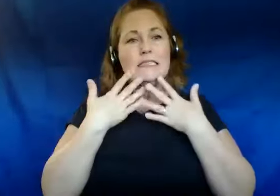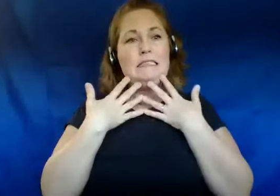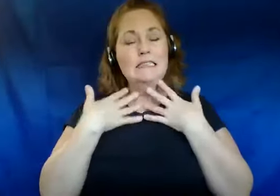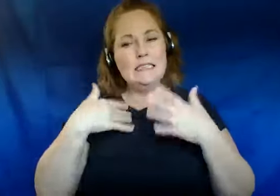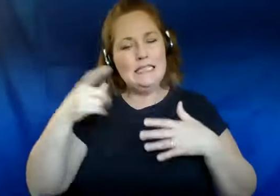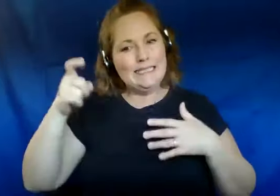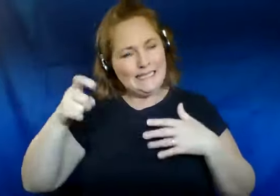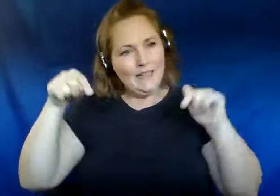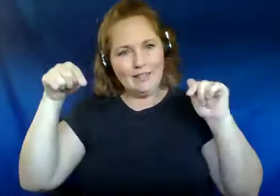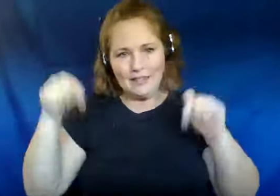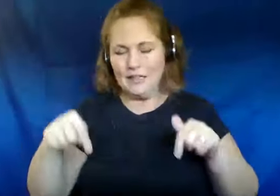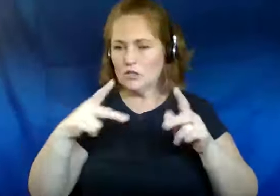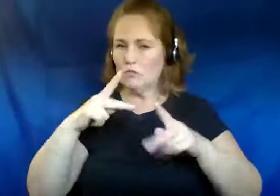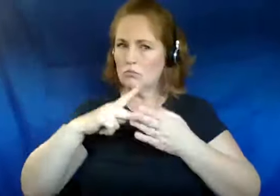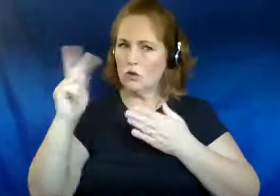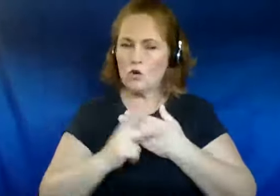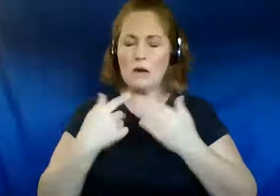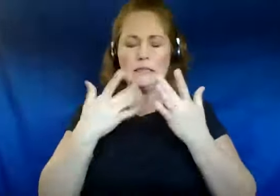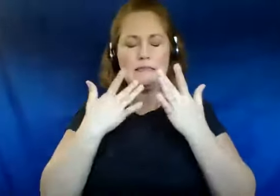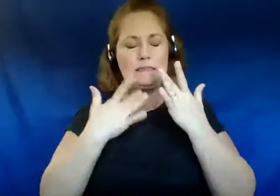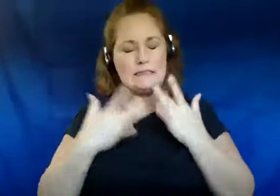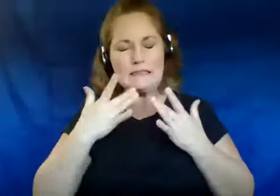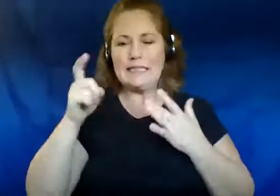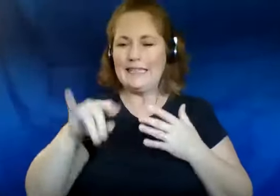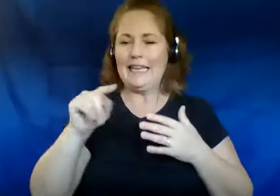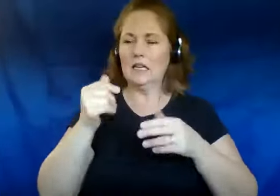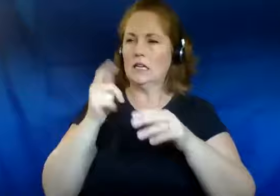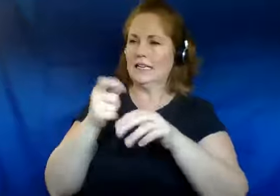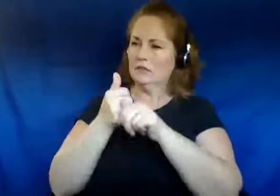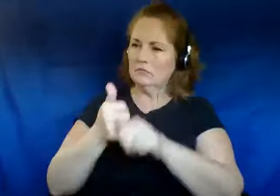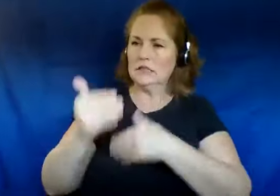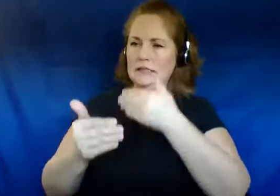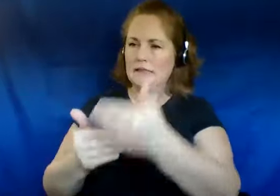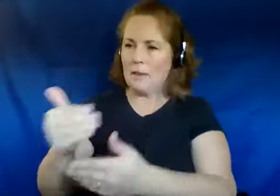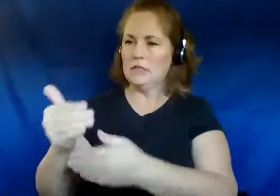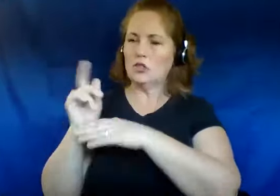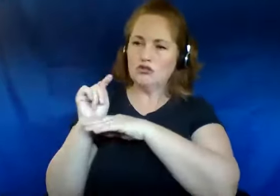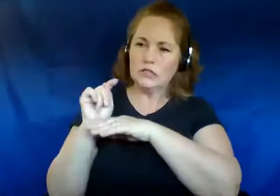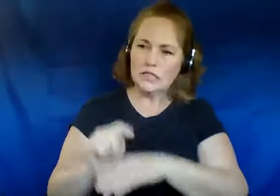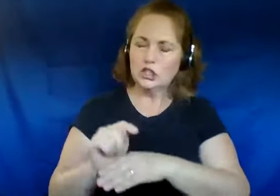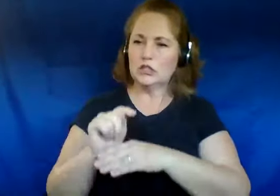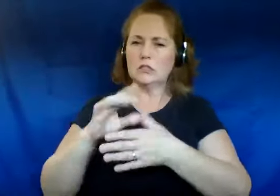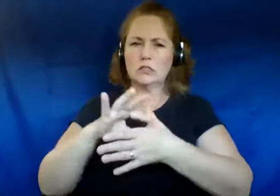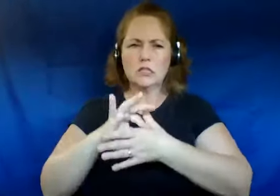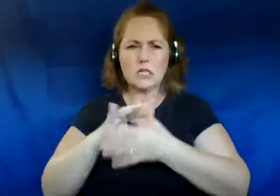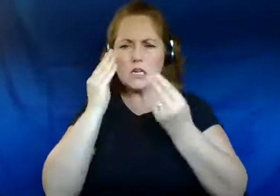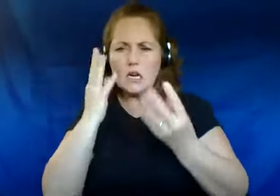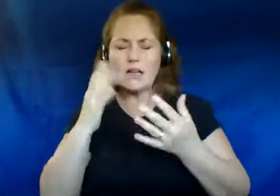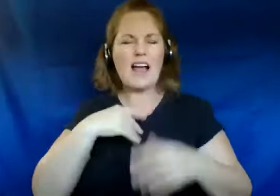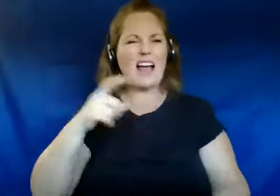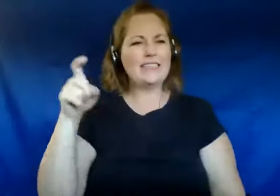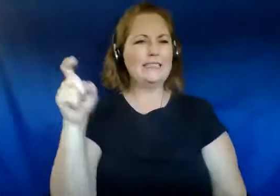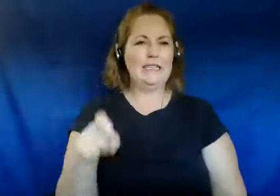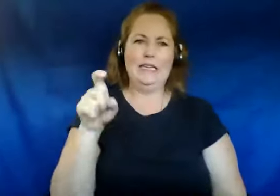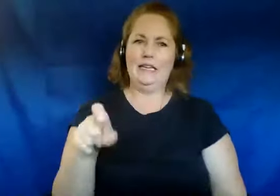program. I desperately need the steps, traditions, and concepts. I desperately need to